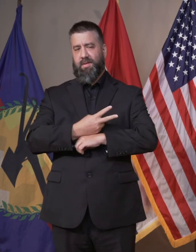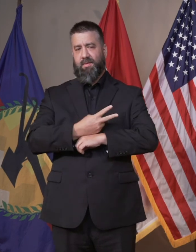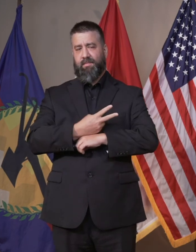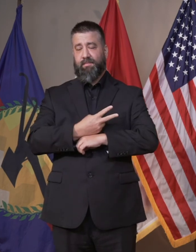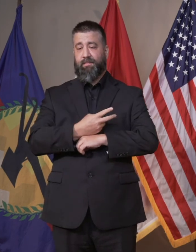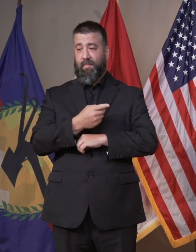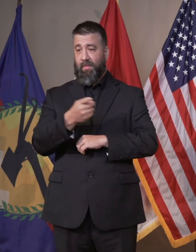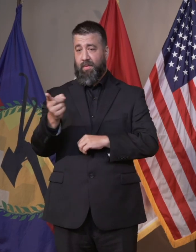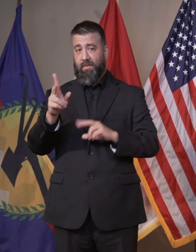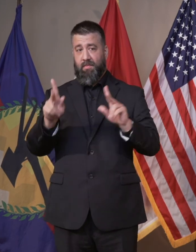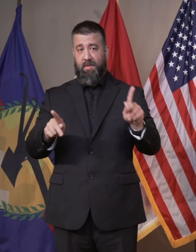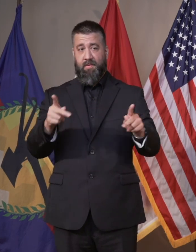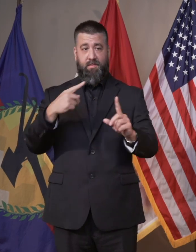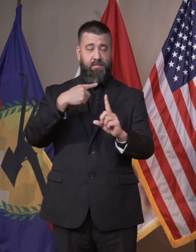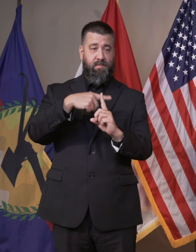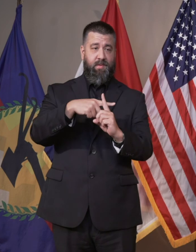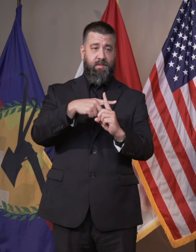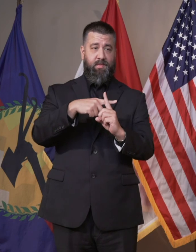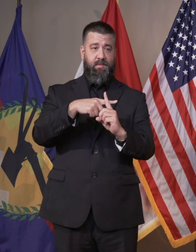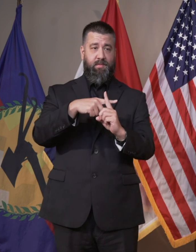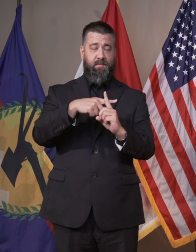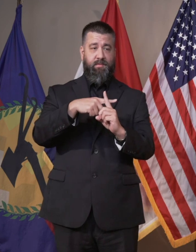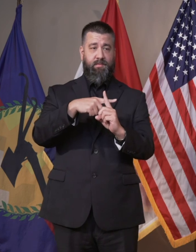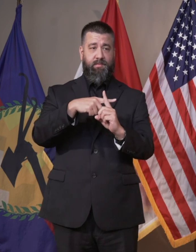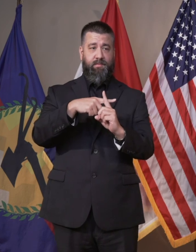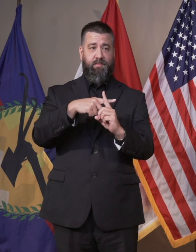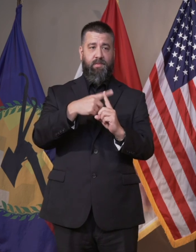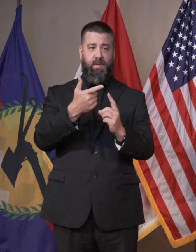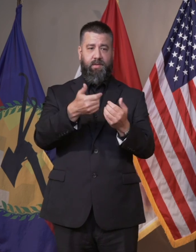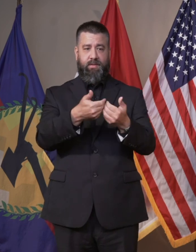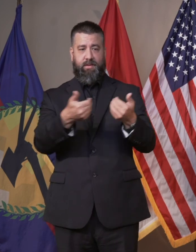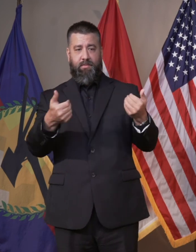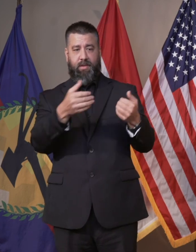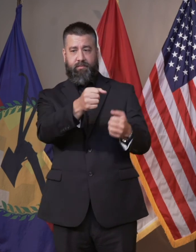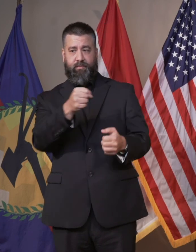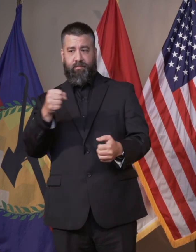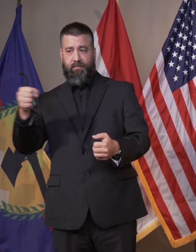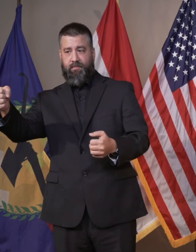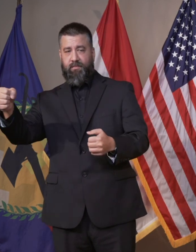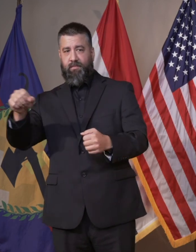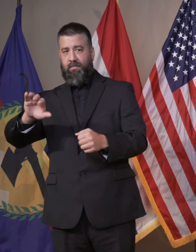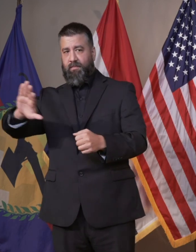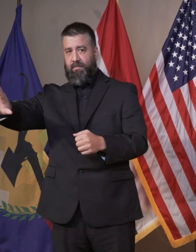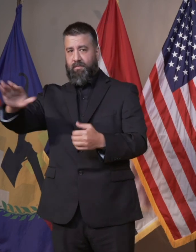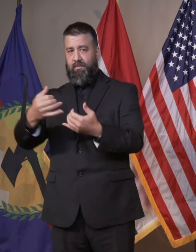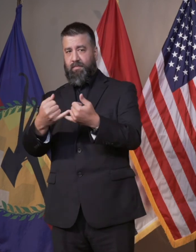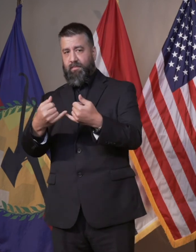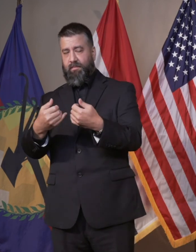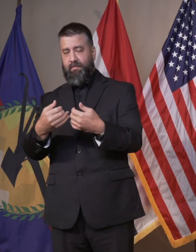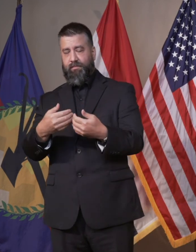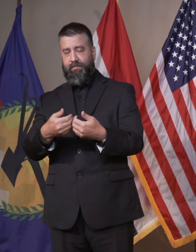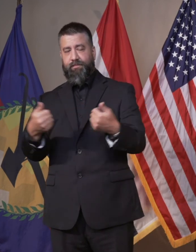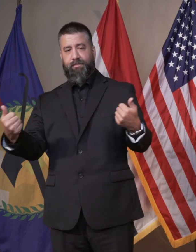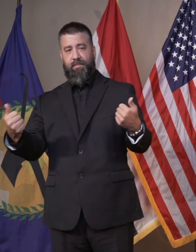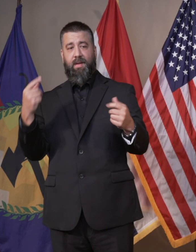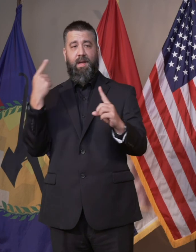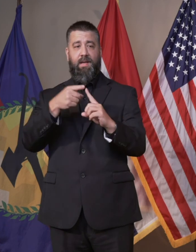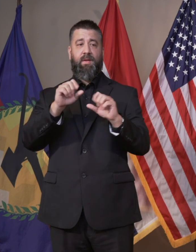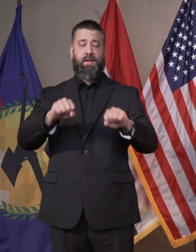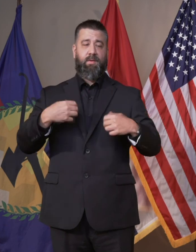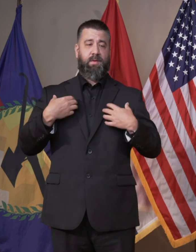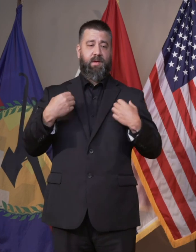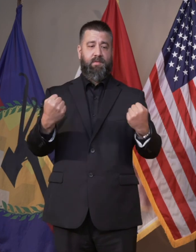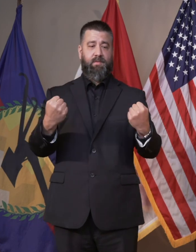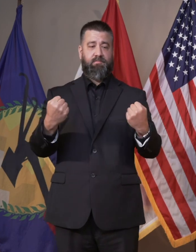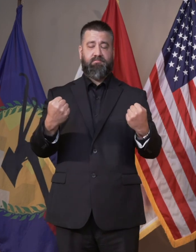positive are kept away from other inmates until they can recover. But so far, everyone